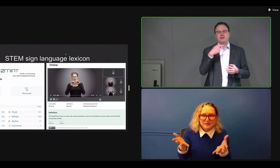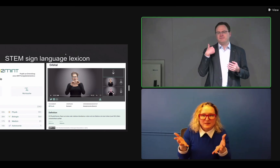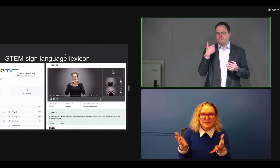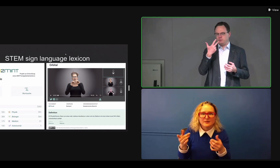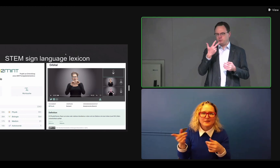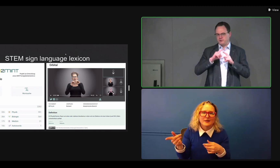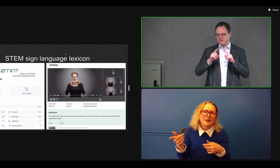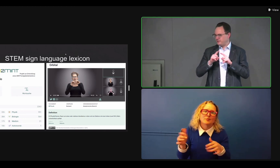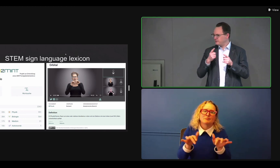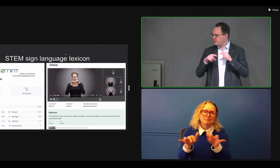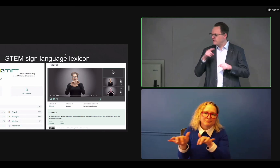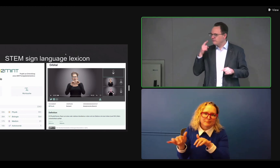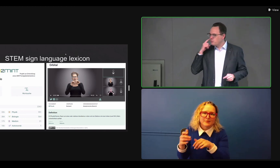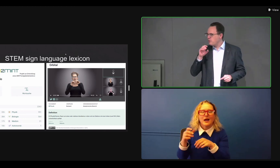term.